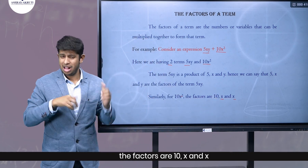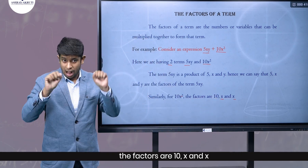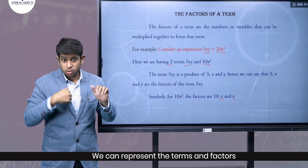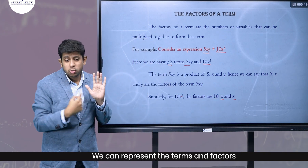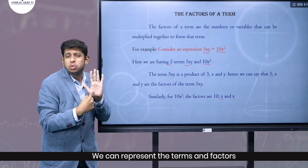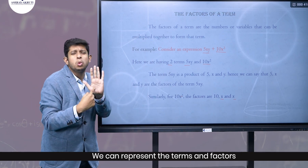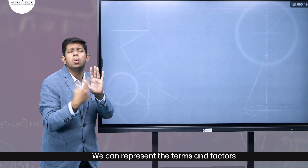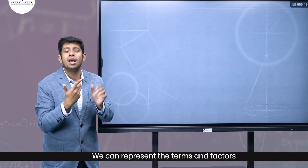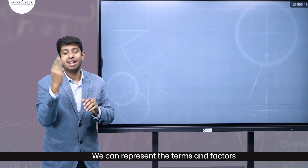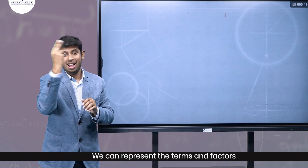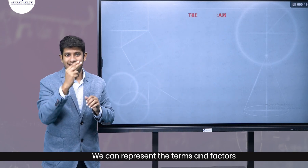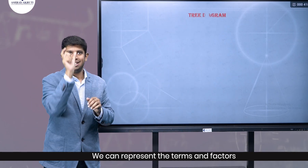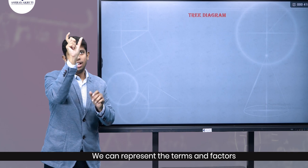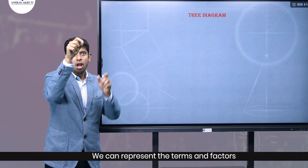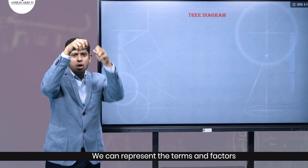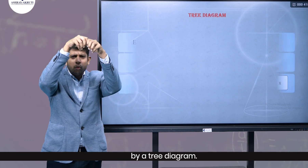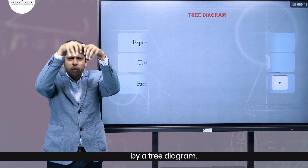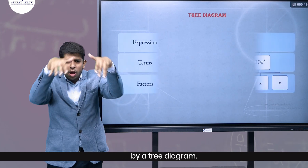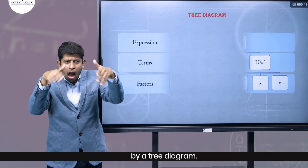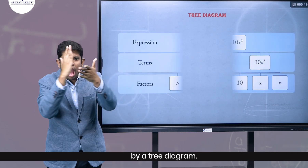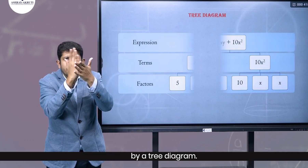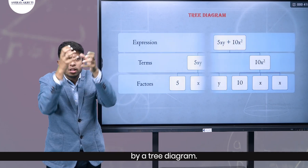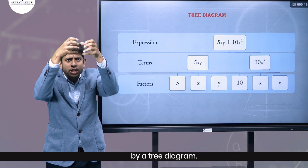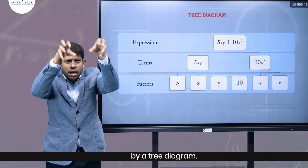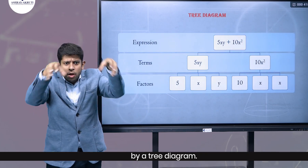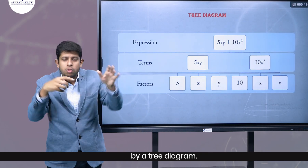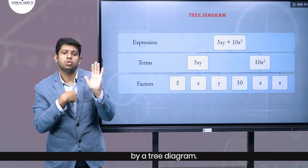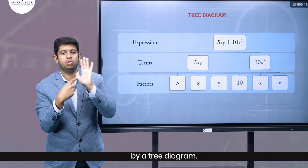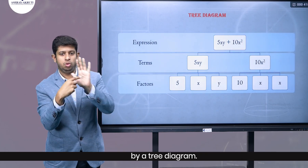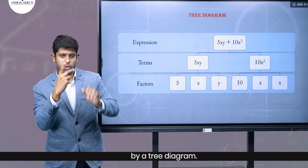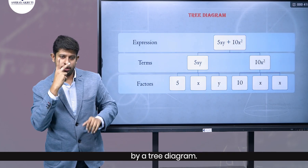We can represent the terms and factors by a tree diagram.